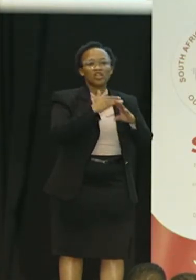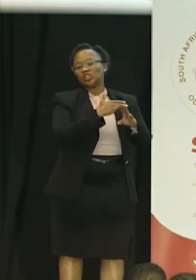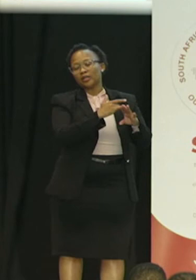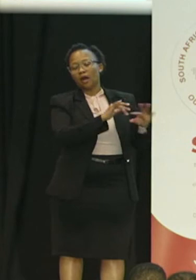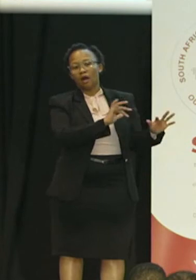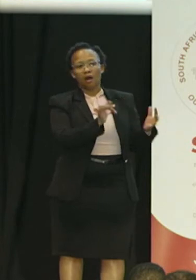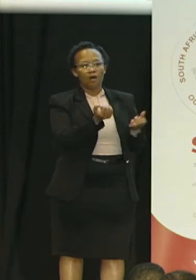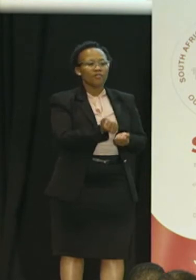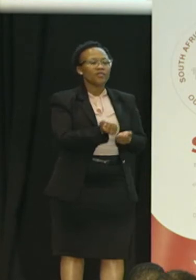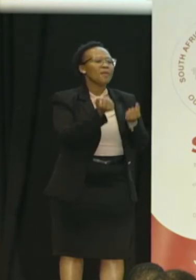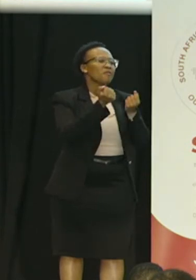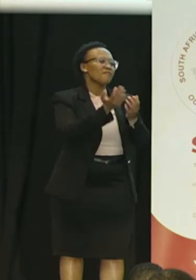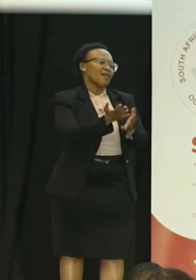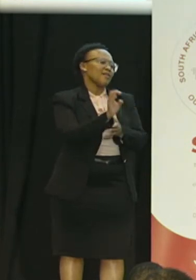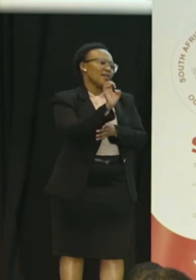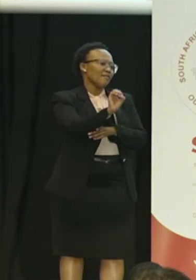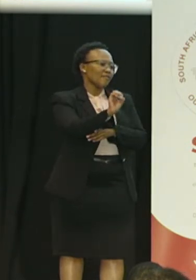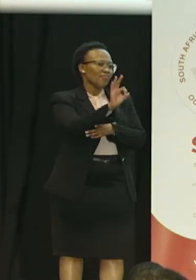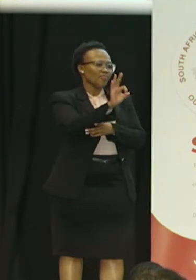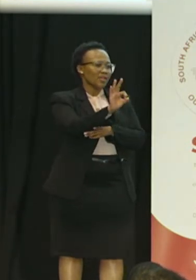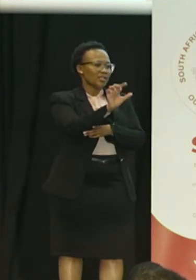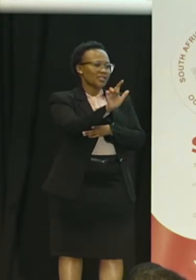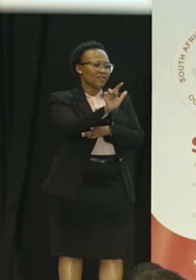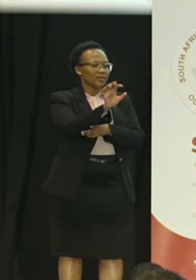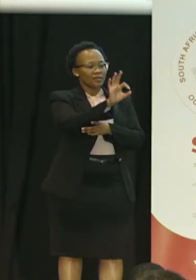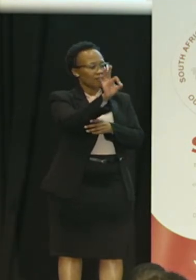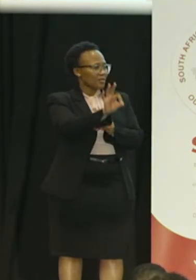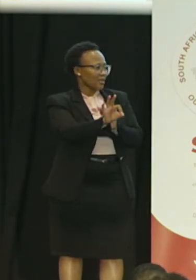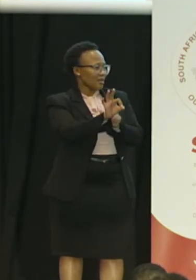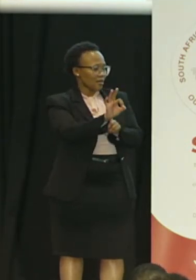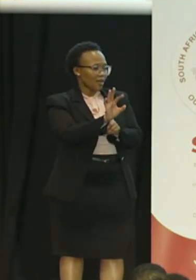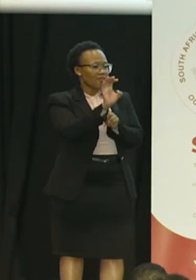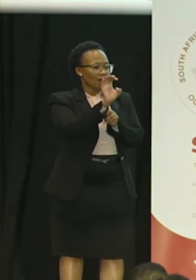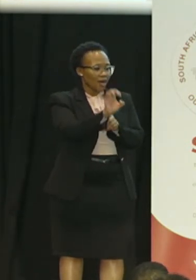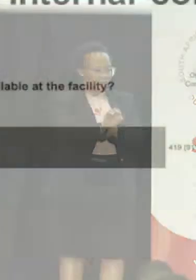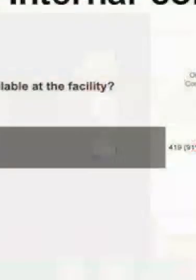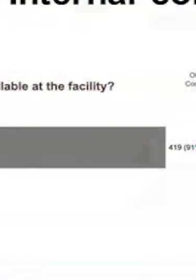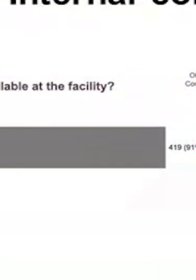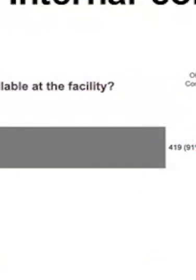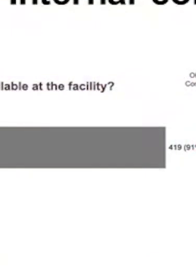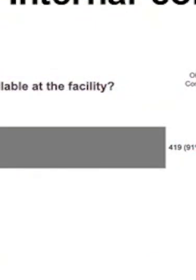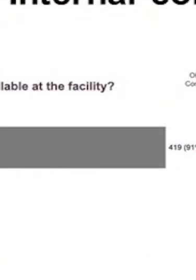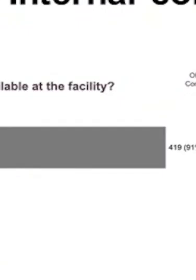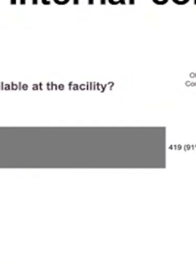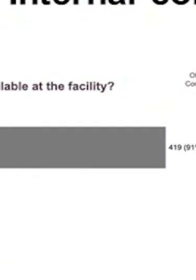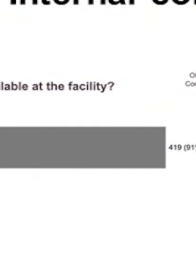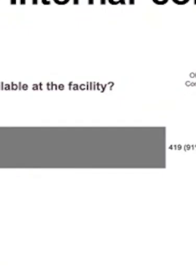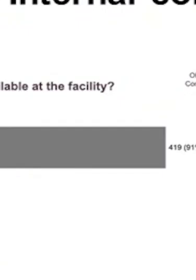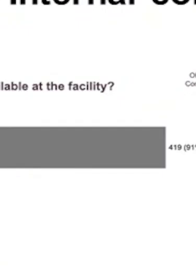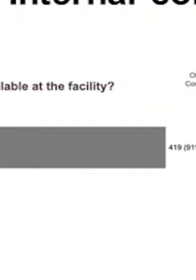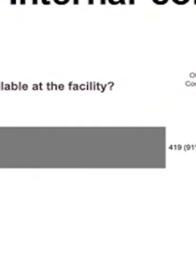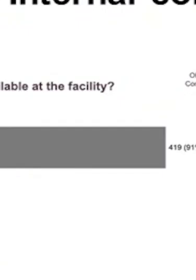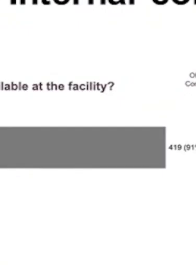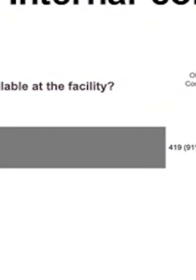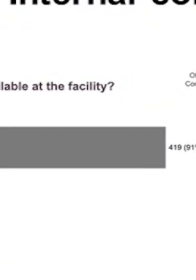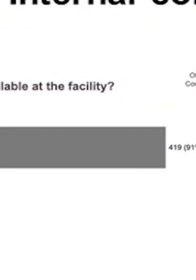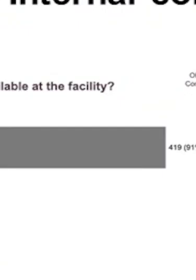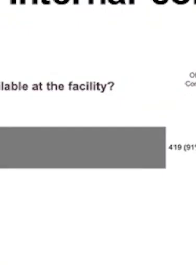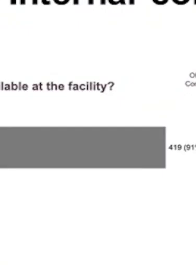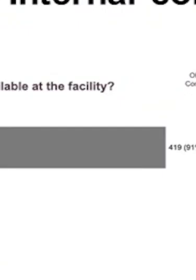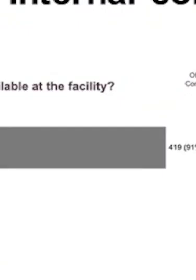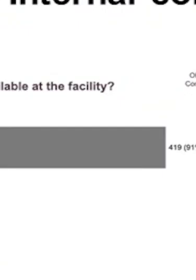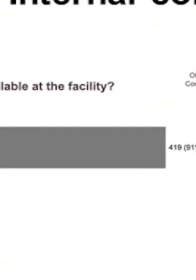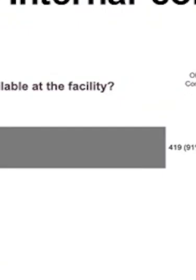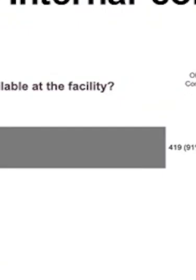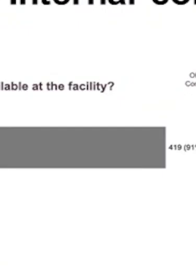about 37% of them actually had lubricants in their facility, and there's 24% of those sites